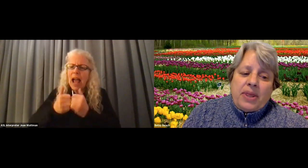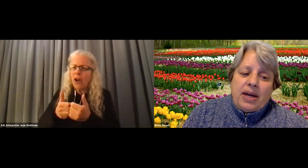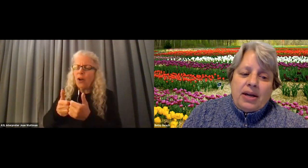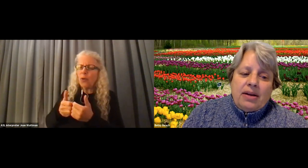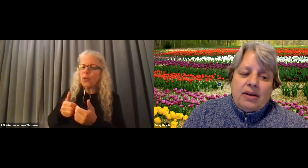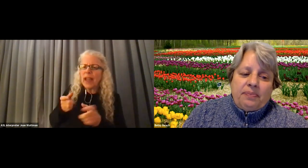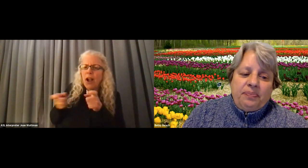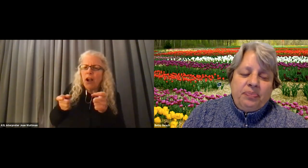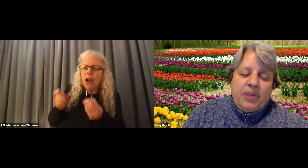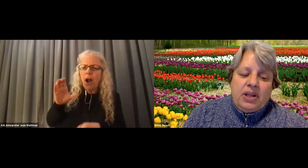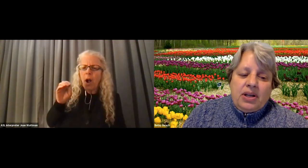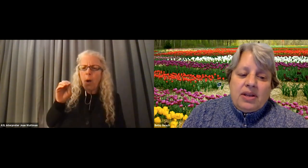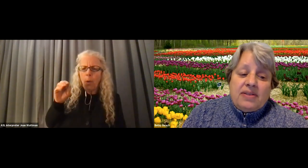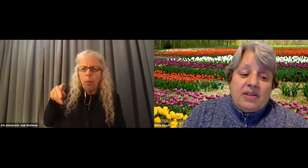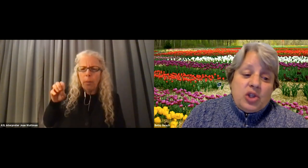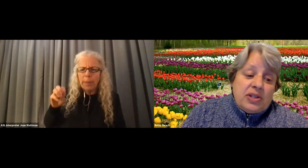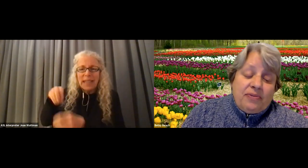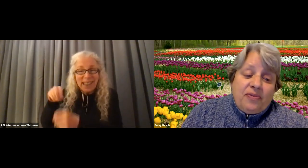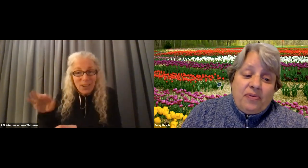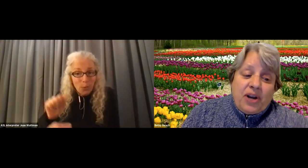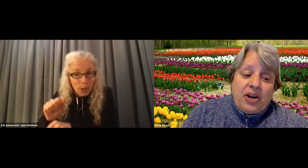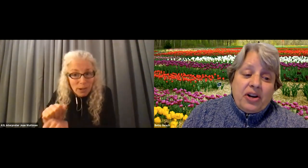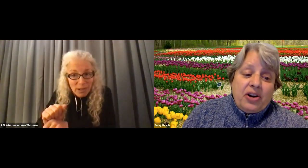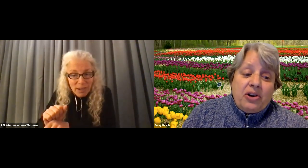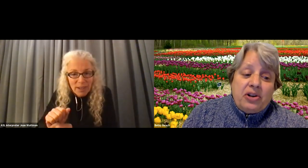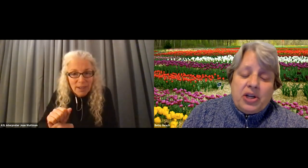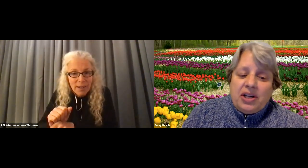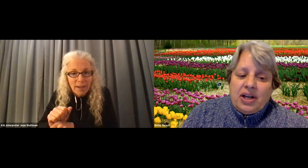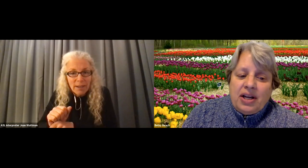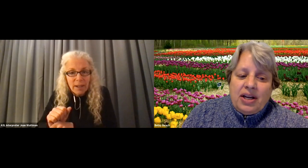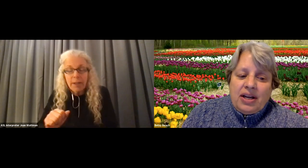that this is just a very encouraging